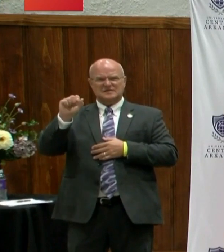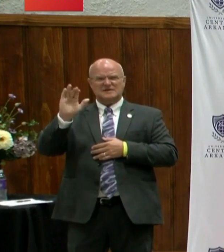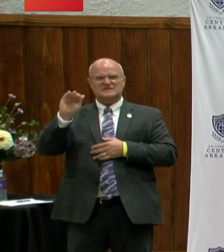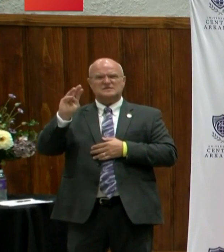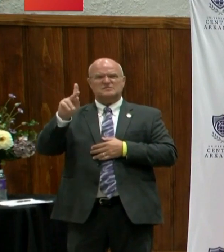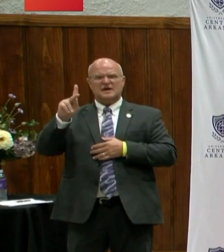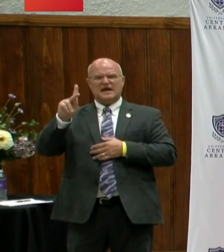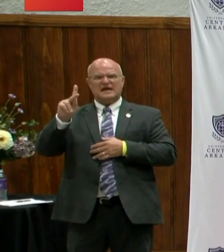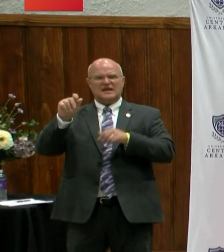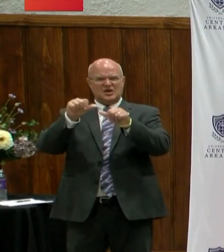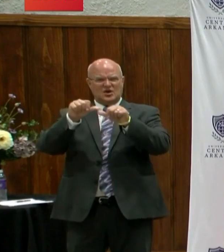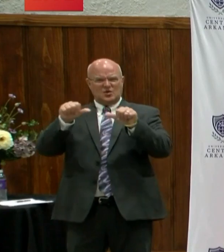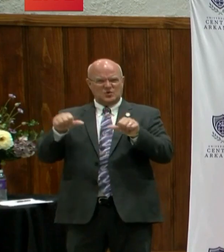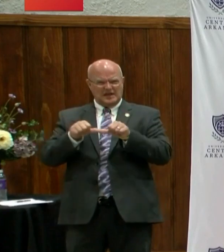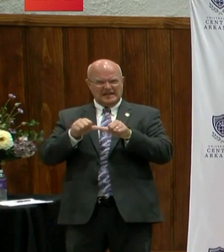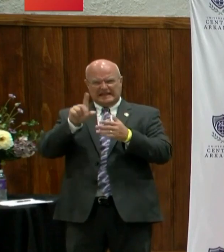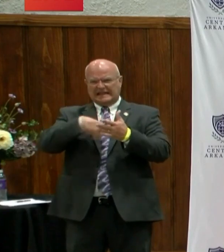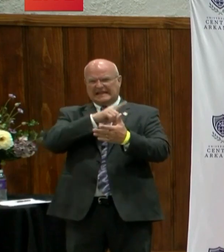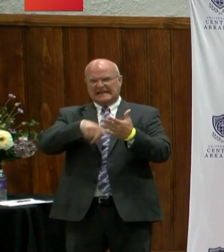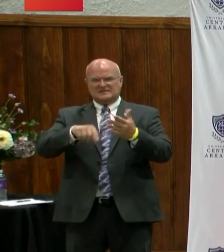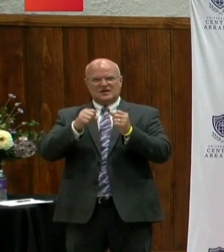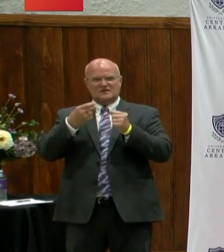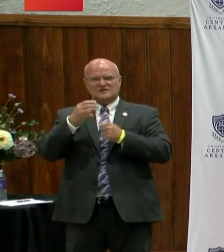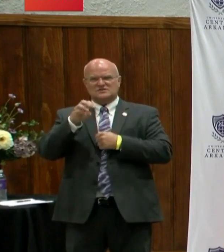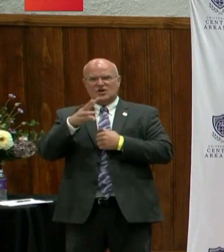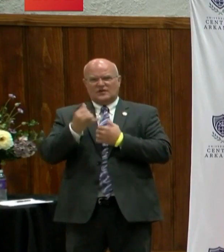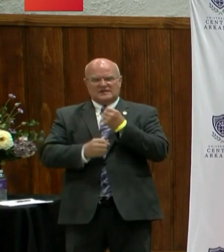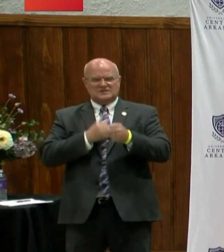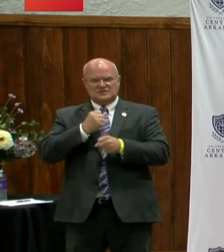its shows this year.